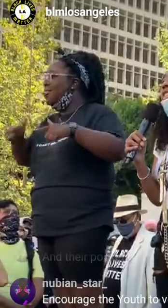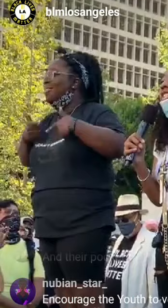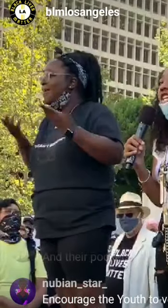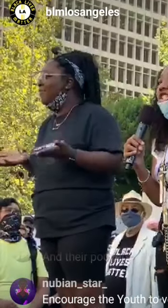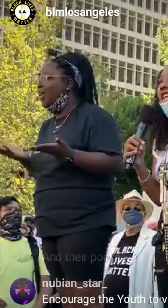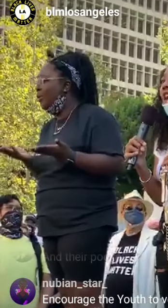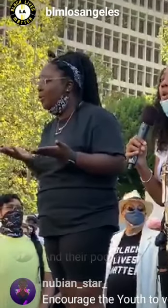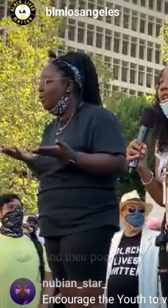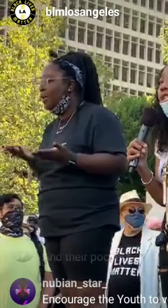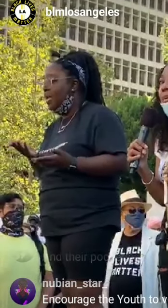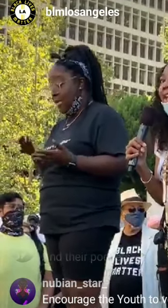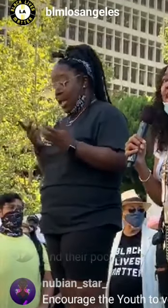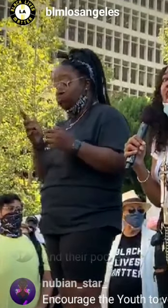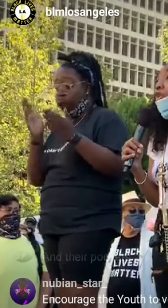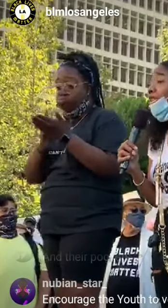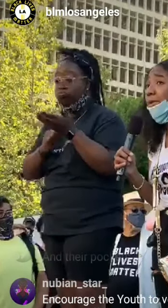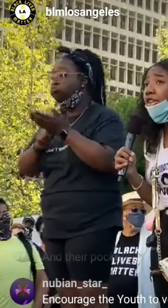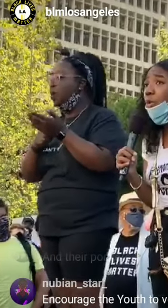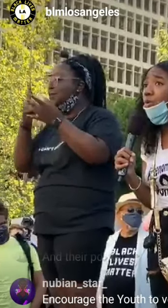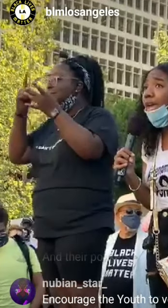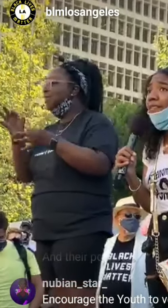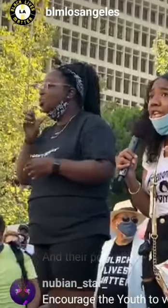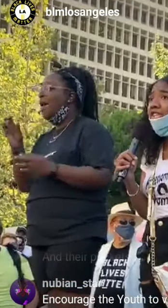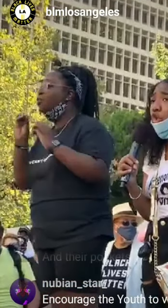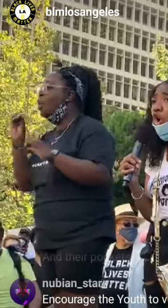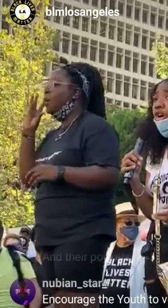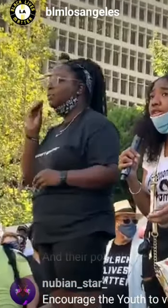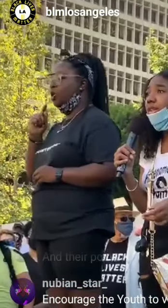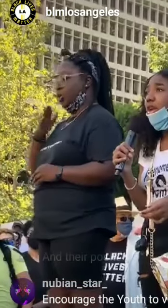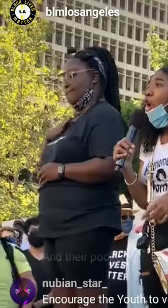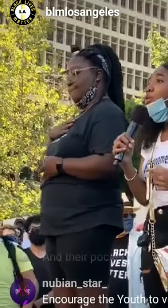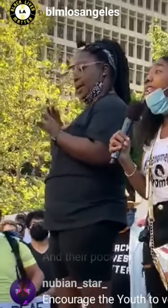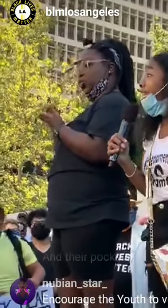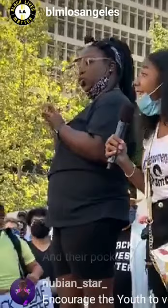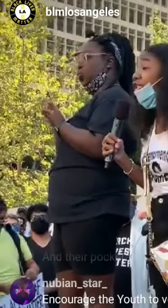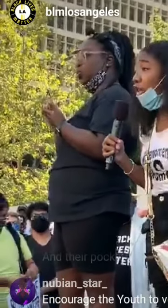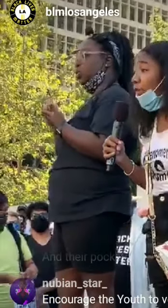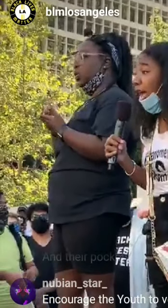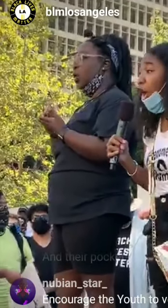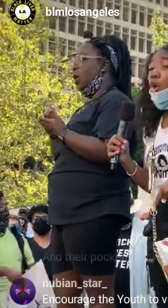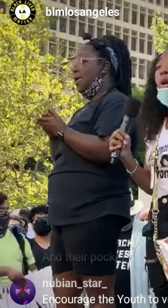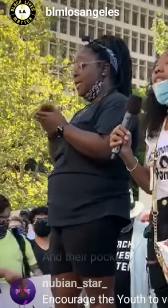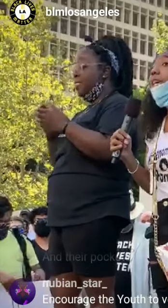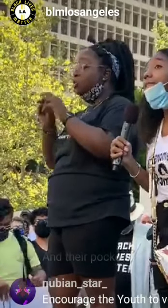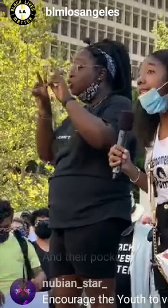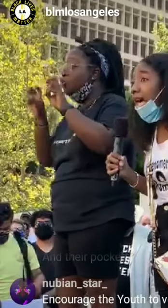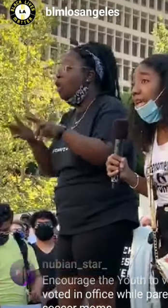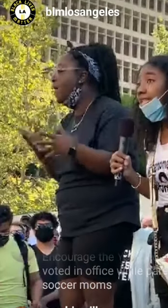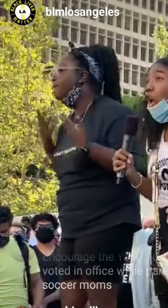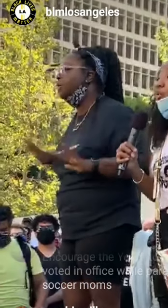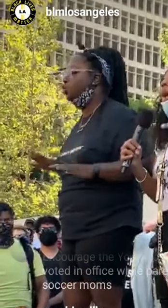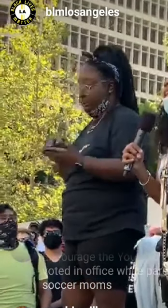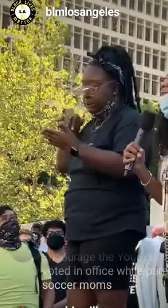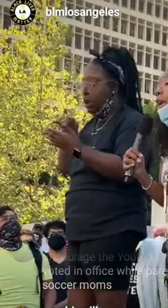They talk about the decisions that they want us to make and they don't experience what we feel in schools. We did the survey. We did